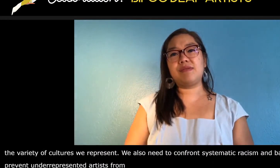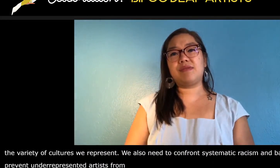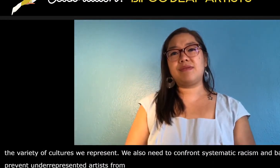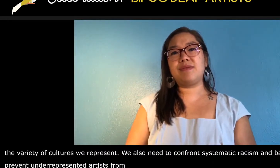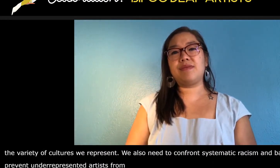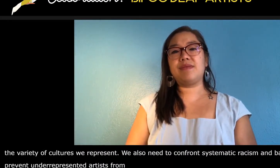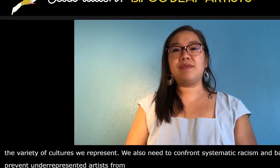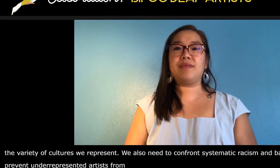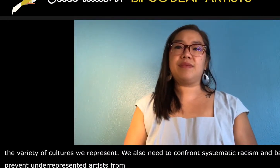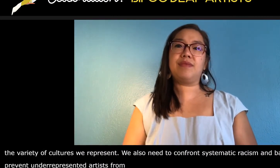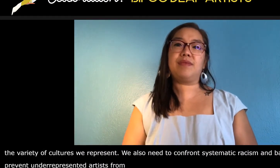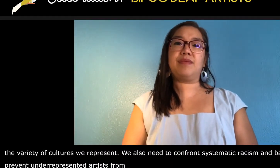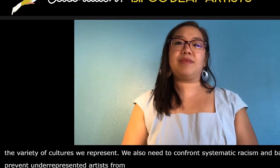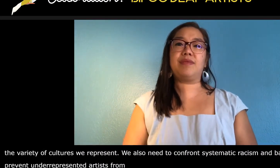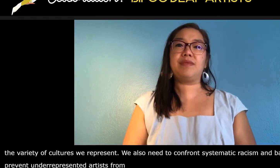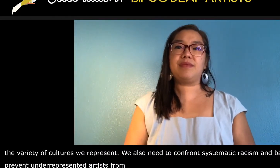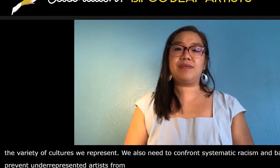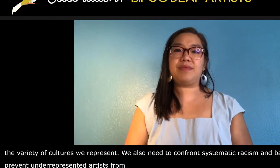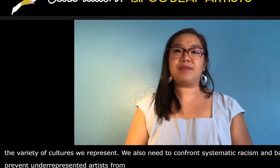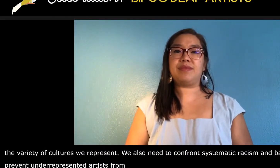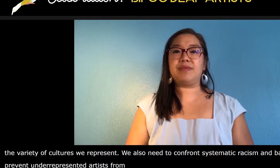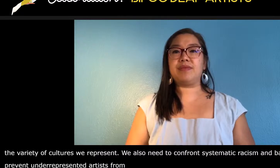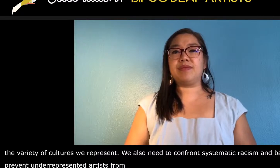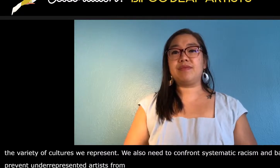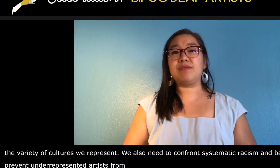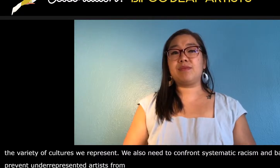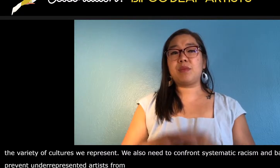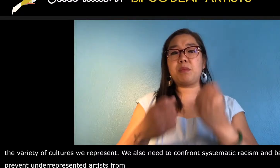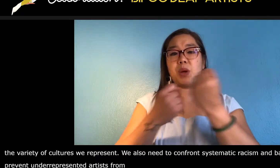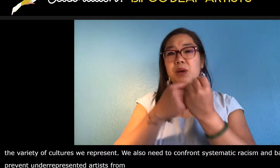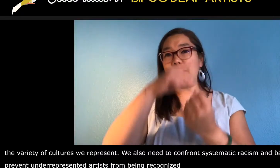being recognized and successful in their respective fields.